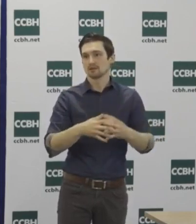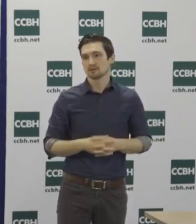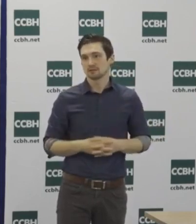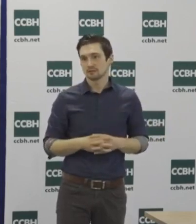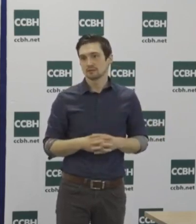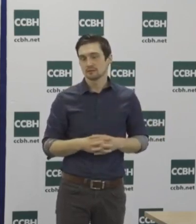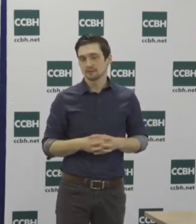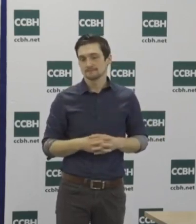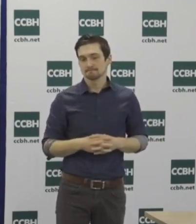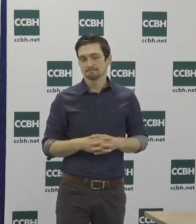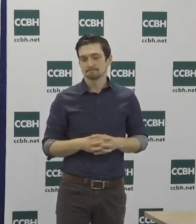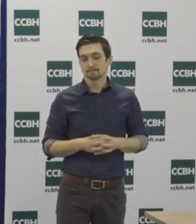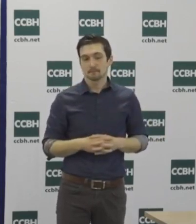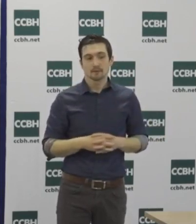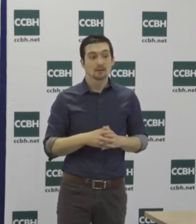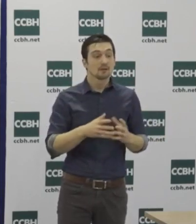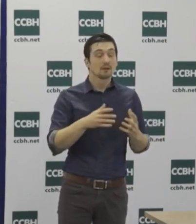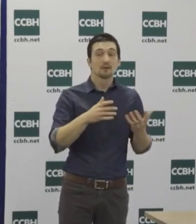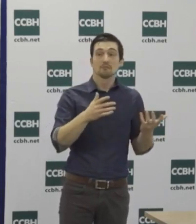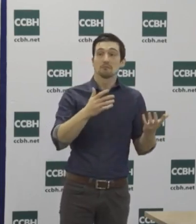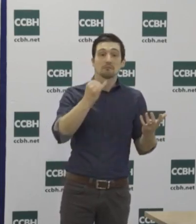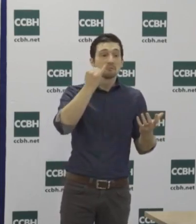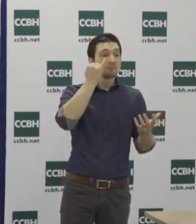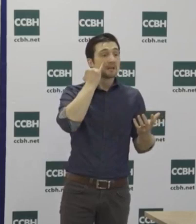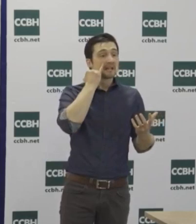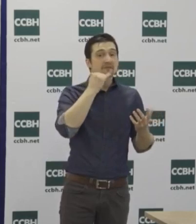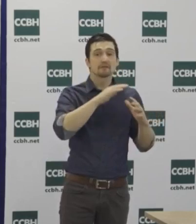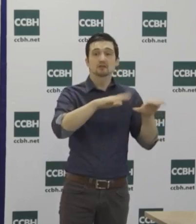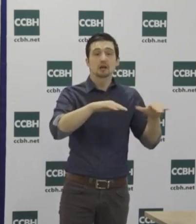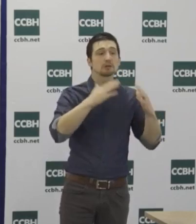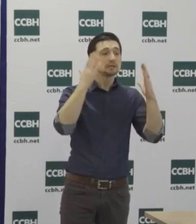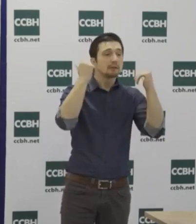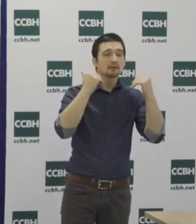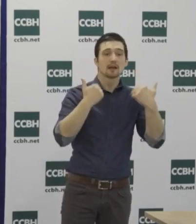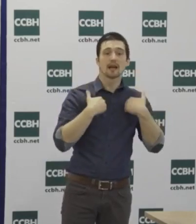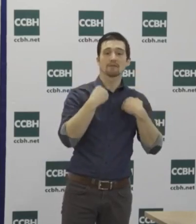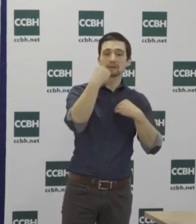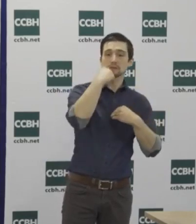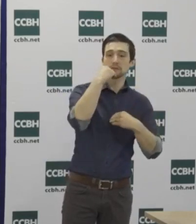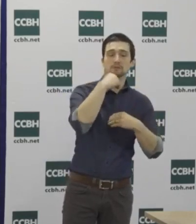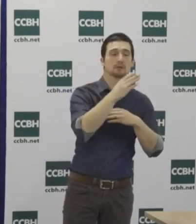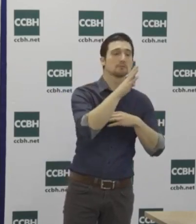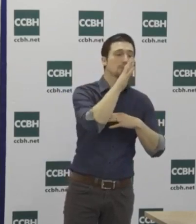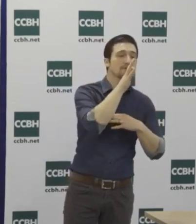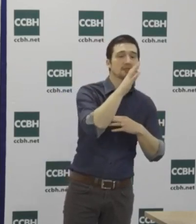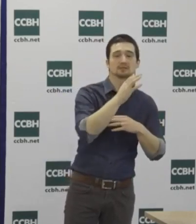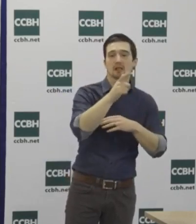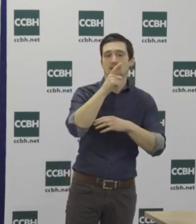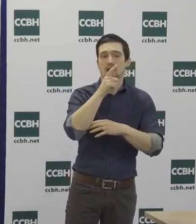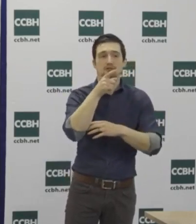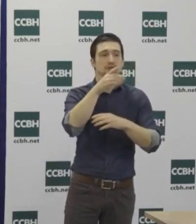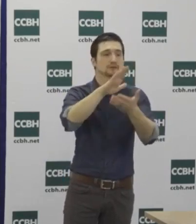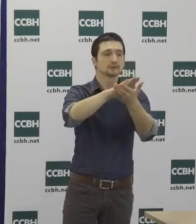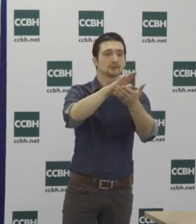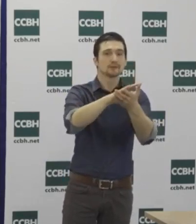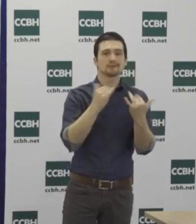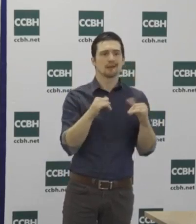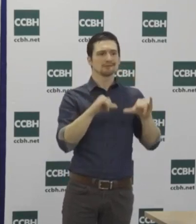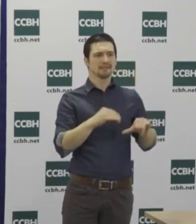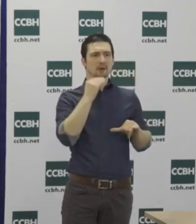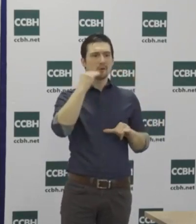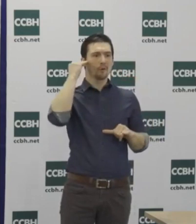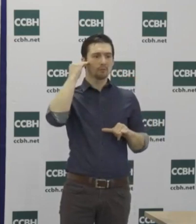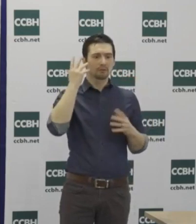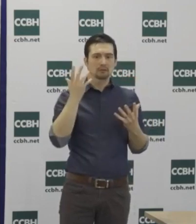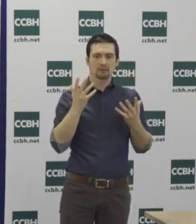who ordinarily might get breakfast and lunch at school, for example, are now home. So a struggling family is now incurring more food costs.